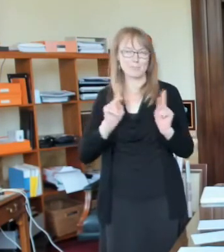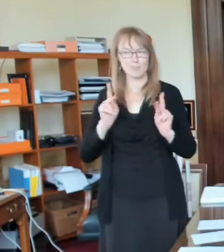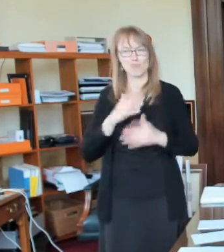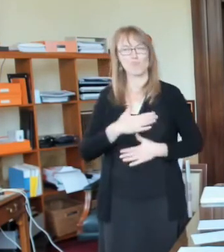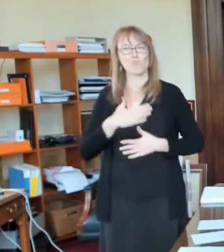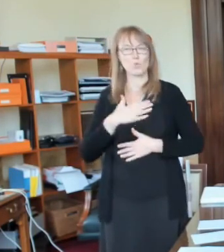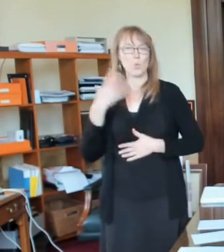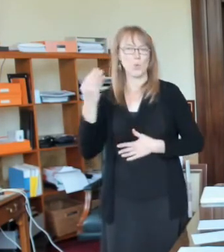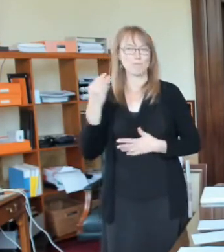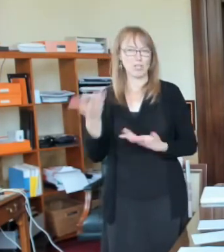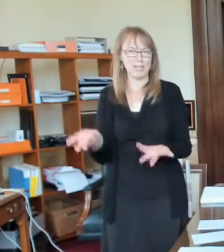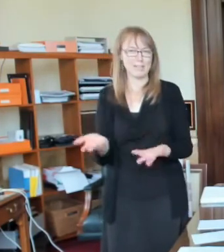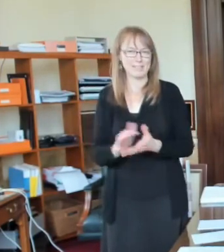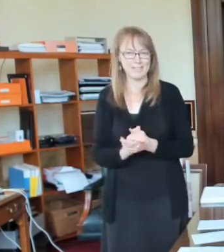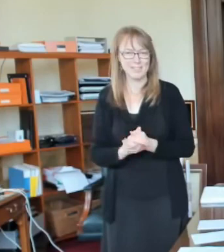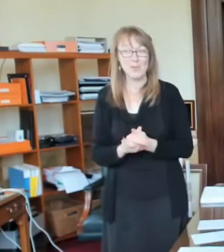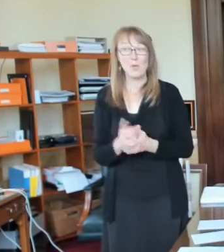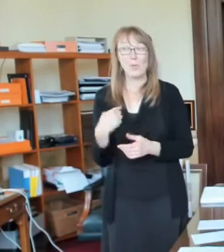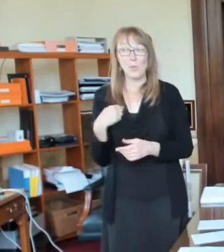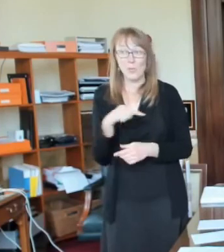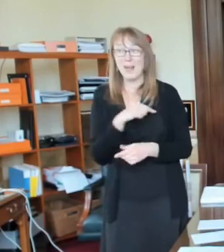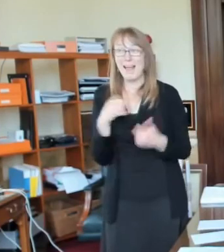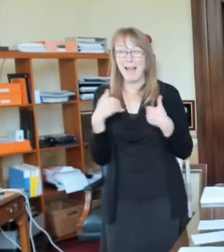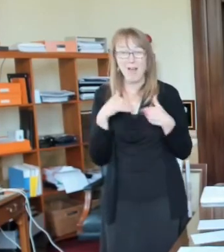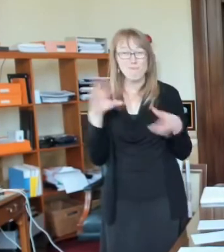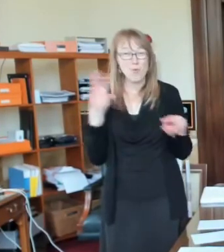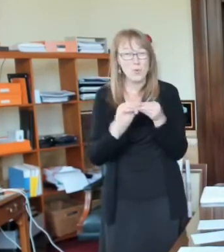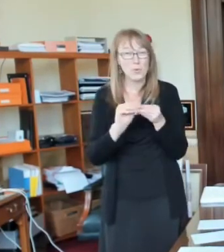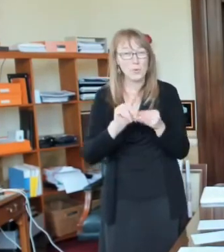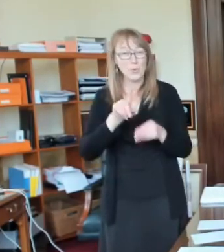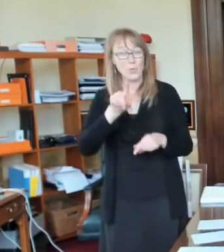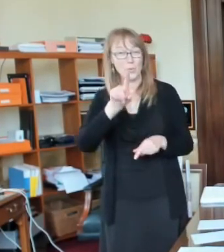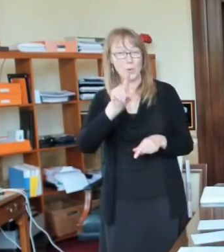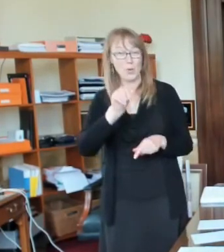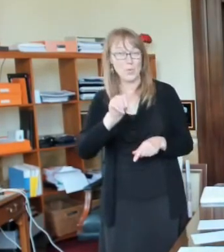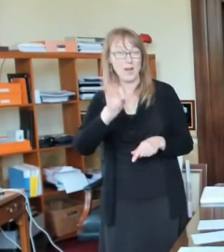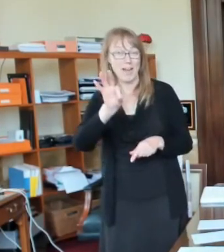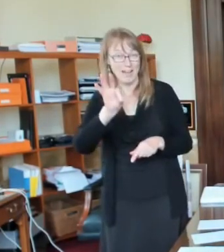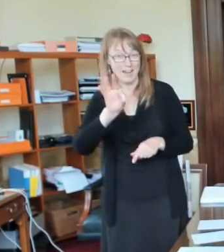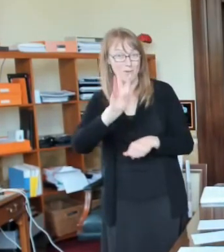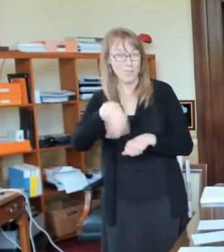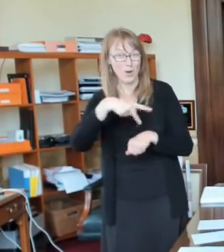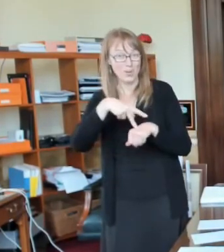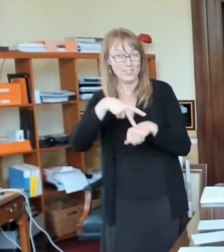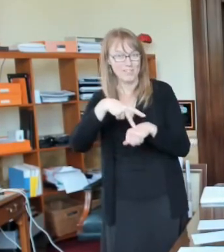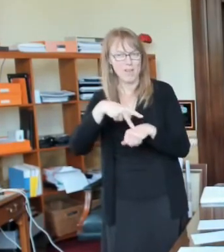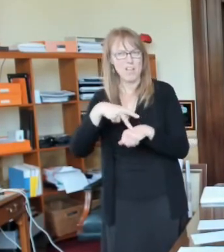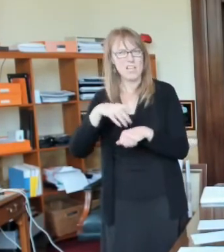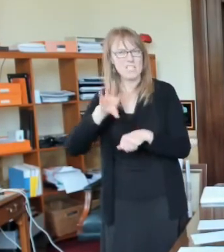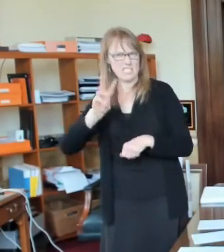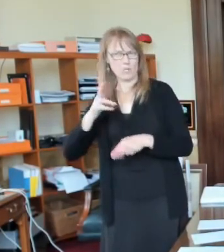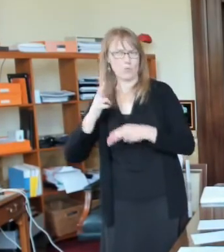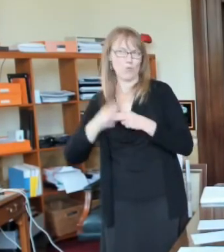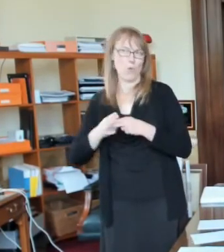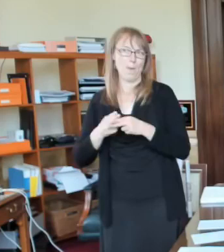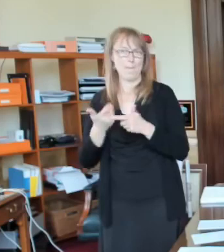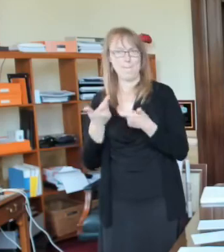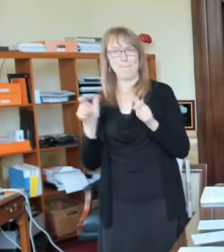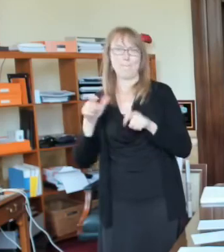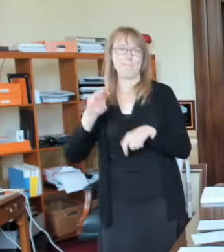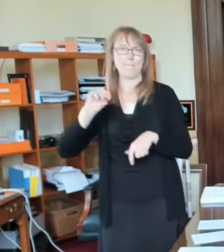We have 109 parks in the city of St. Louis. 6 of them we call major parks. They're the big